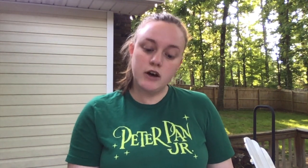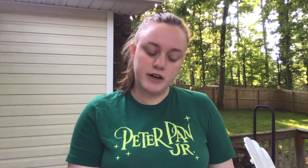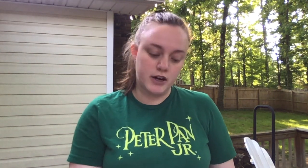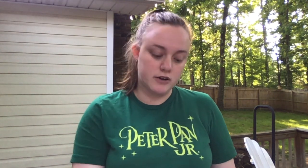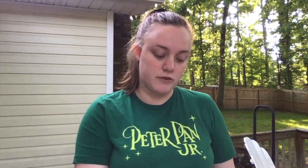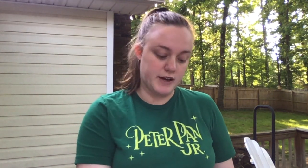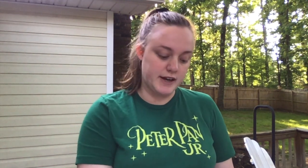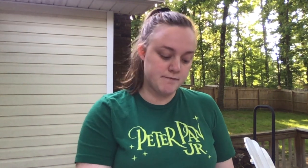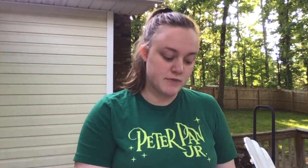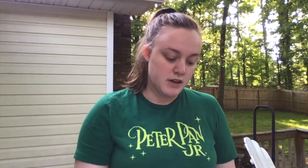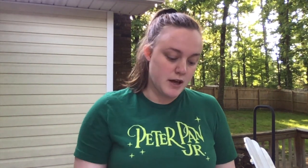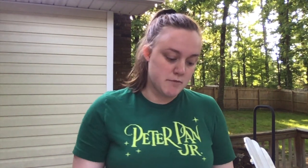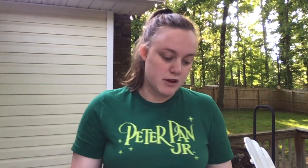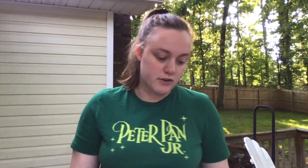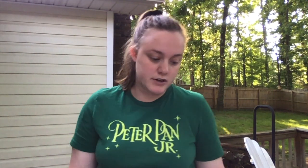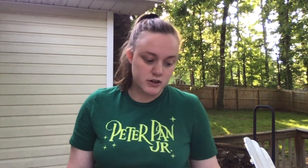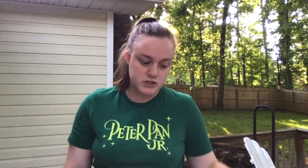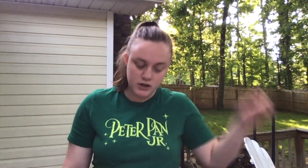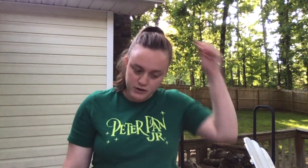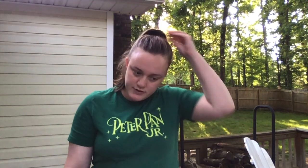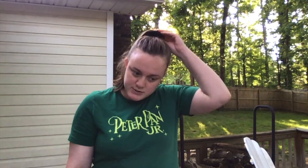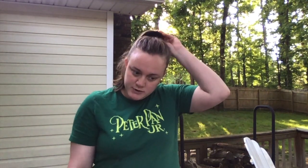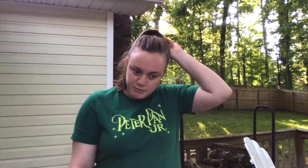daughter, okay? A mother and her daughter. This would be